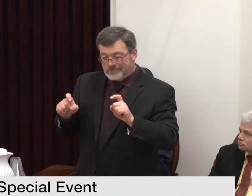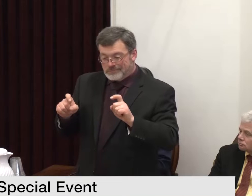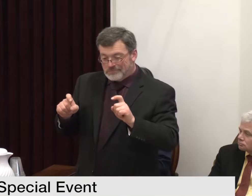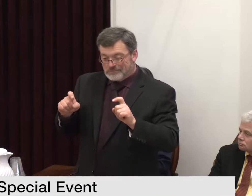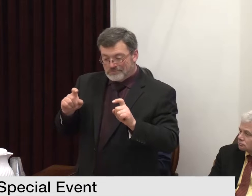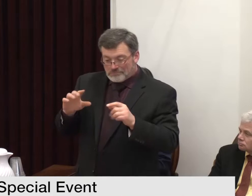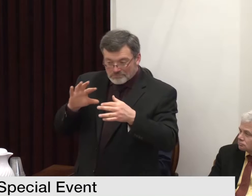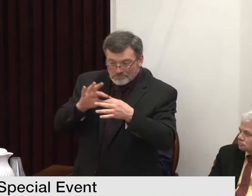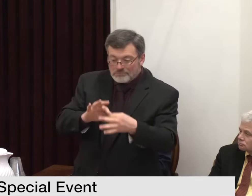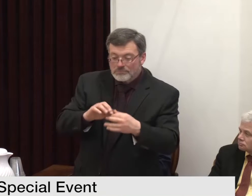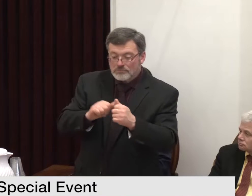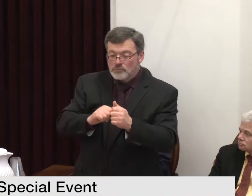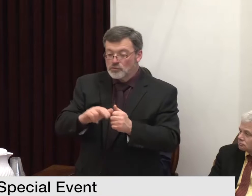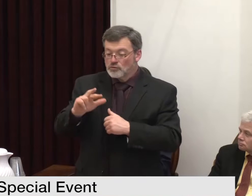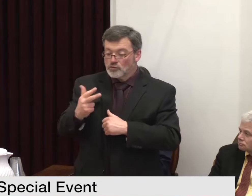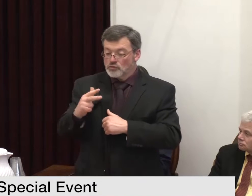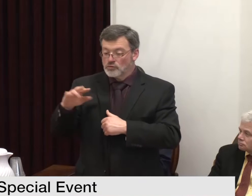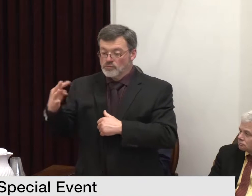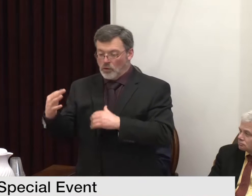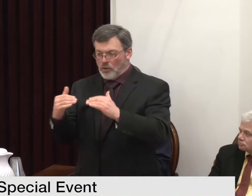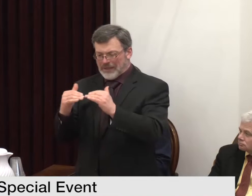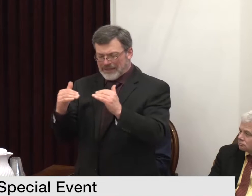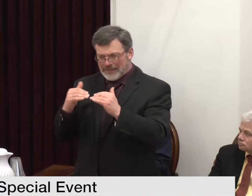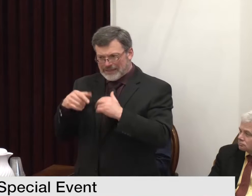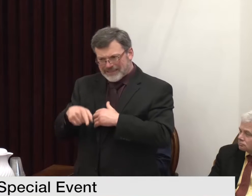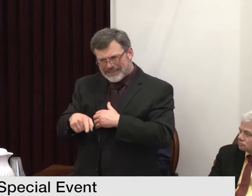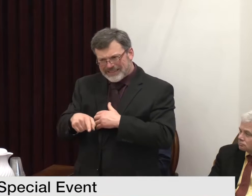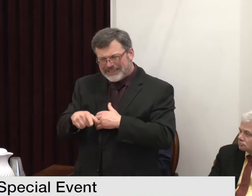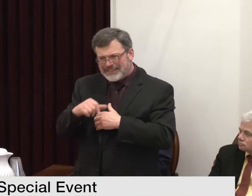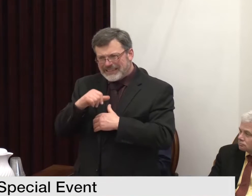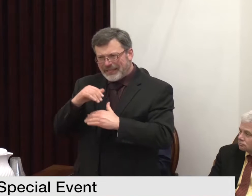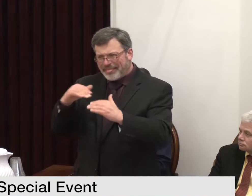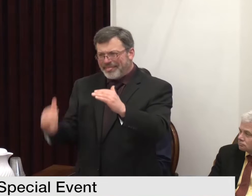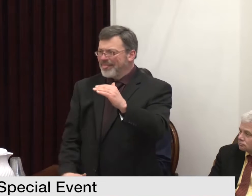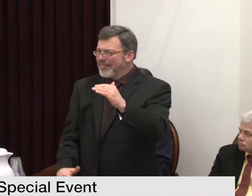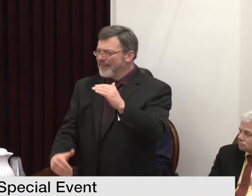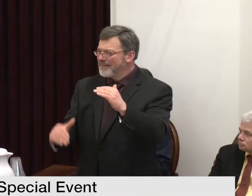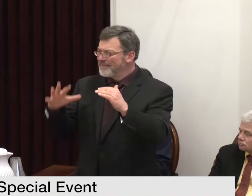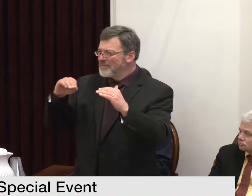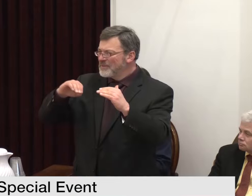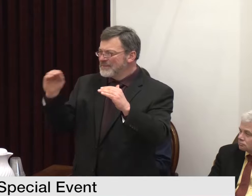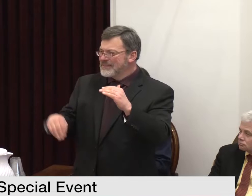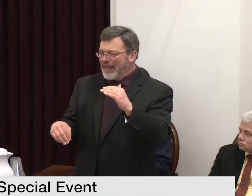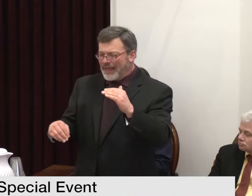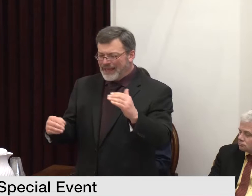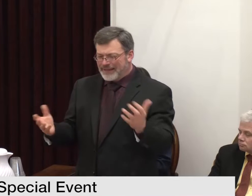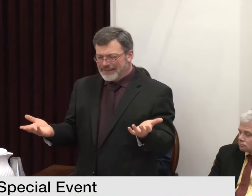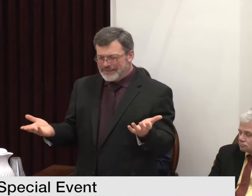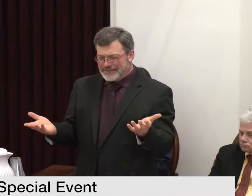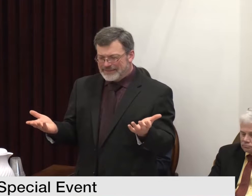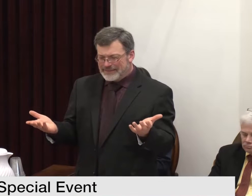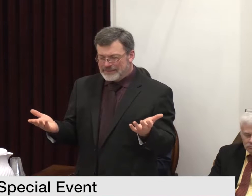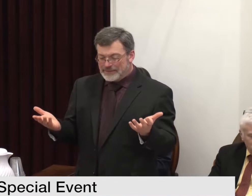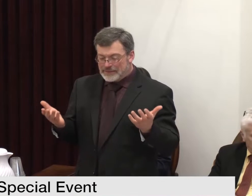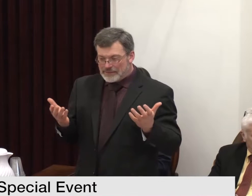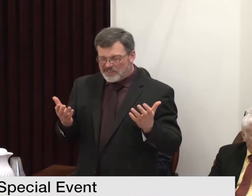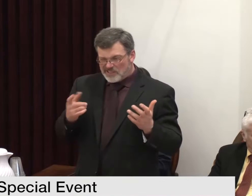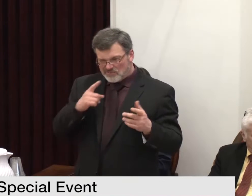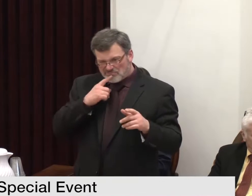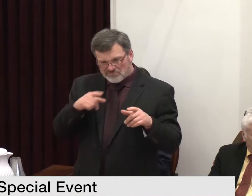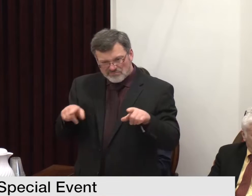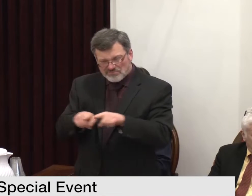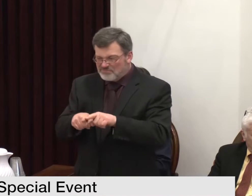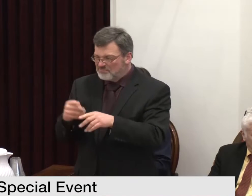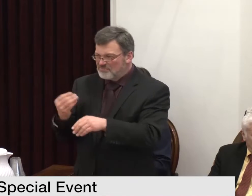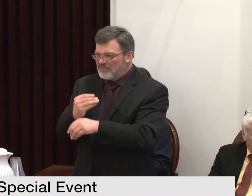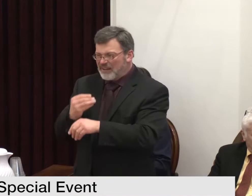are reading at grade level, and the results are similar when it comes to math. So we're proposing